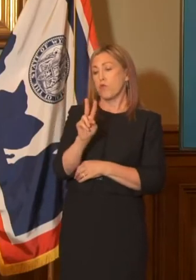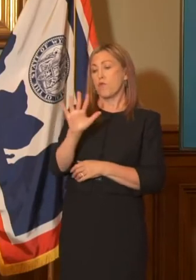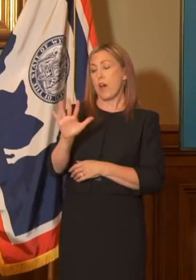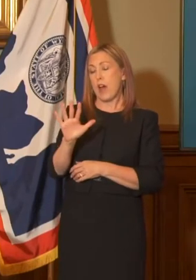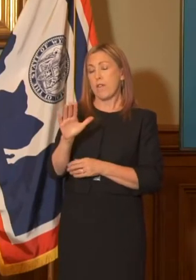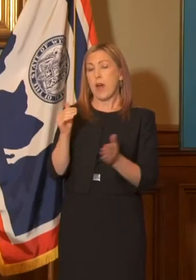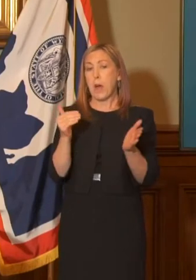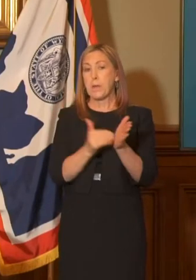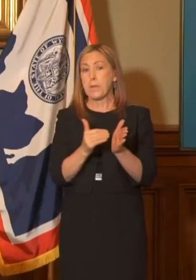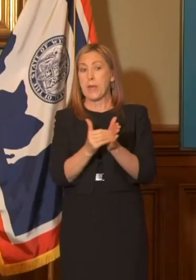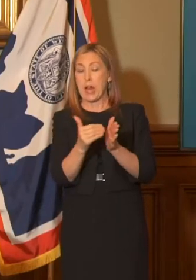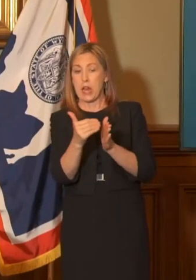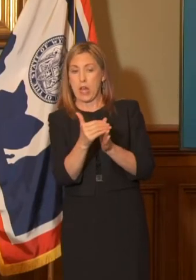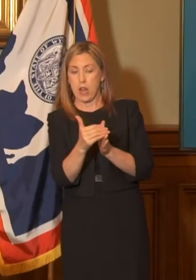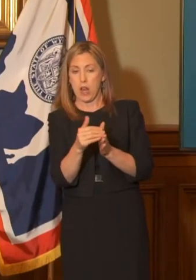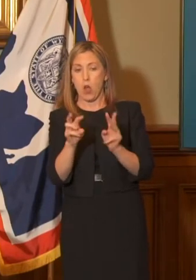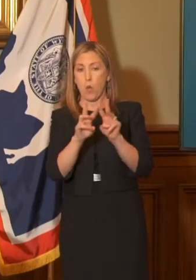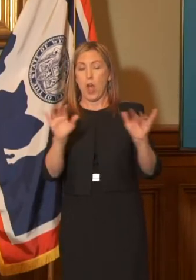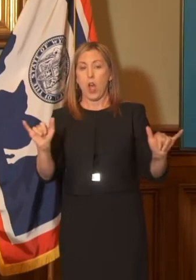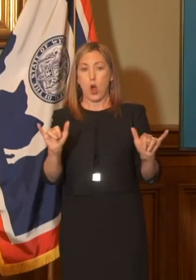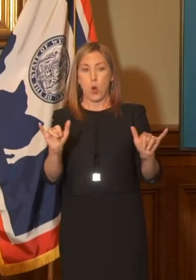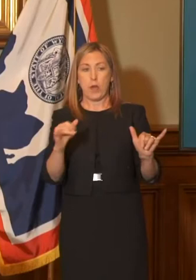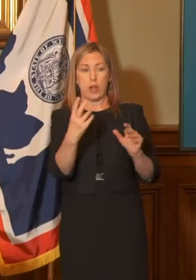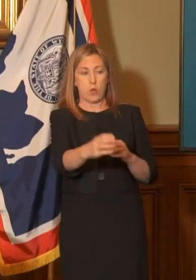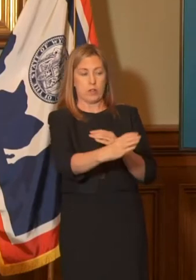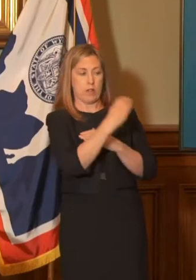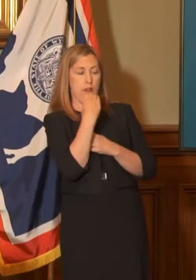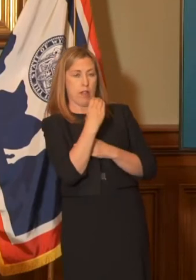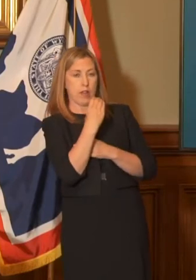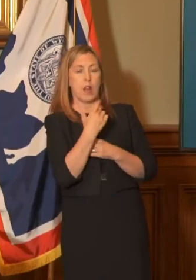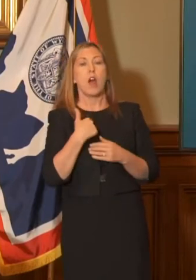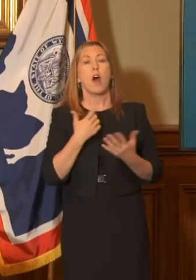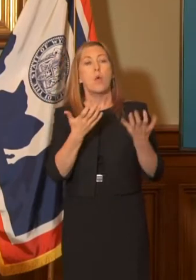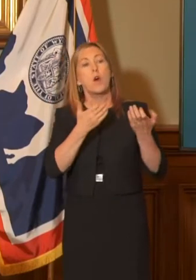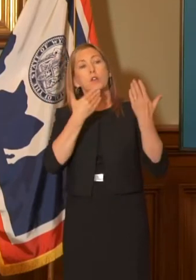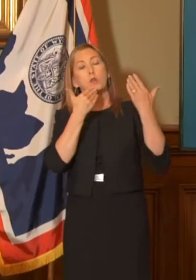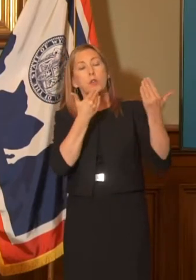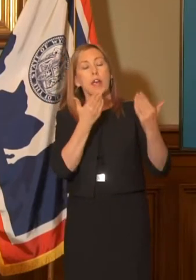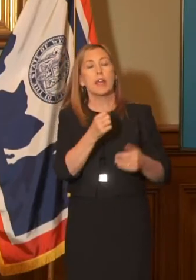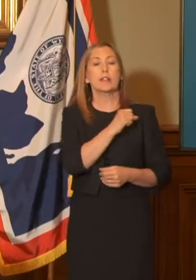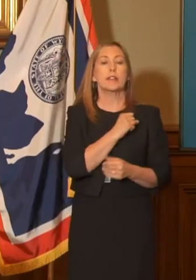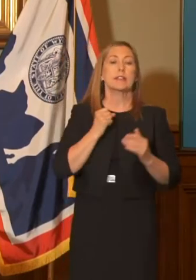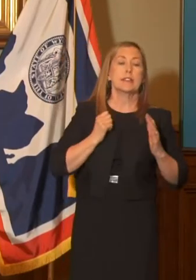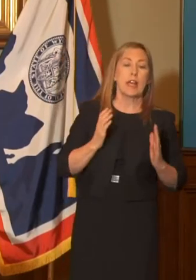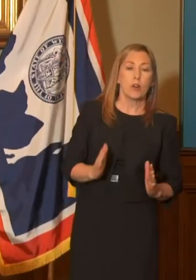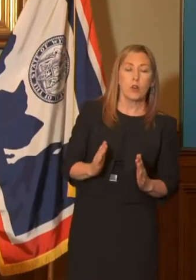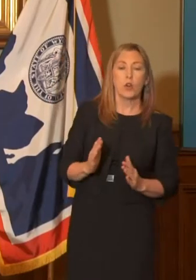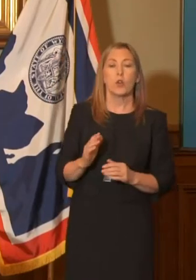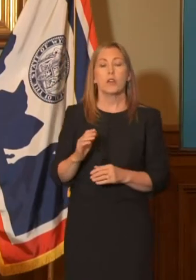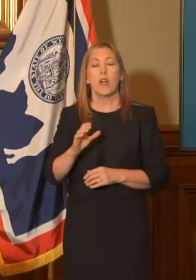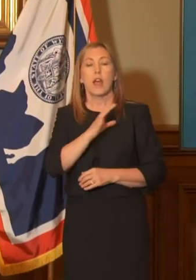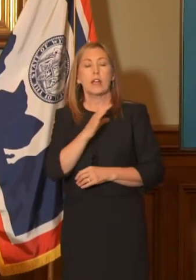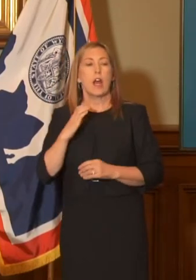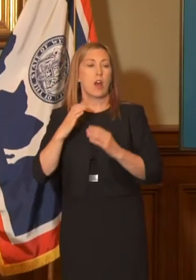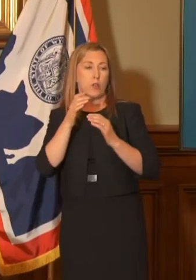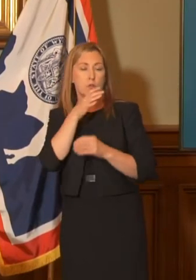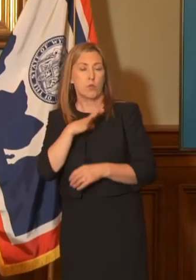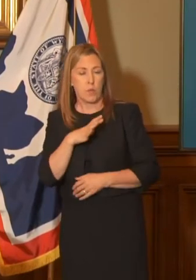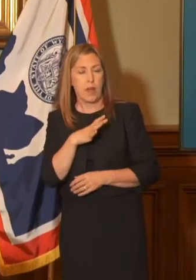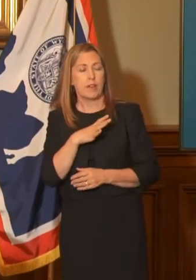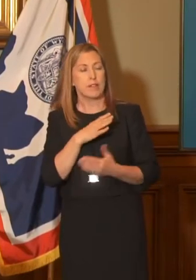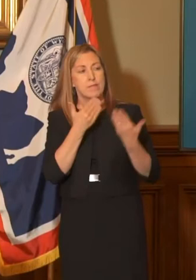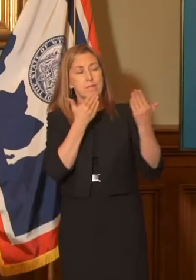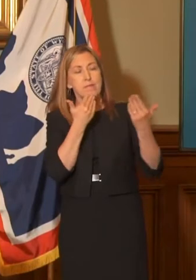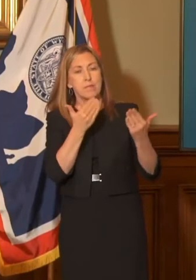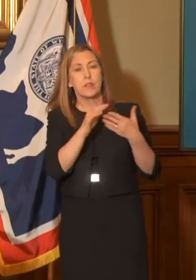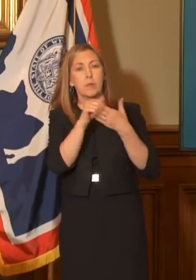was allocated. And before I do, I want to thank our delegation for being our champion in D.C. It is truly extraordinary. We